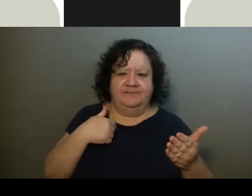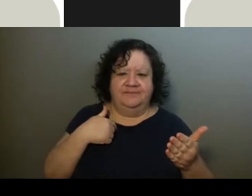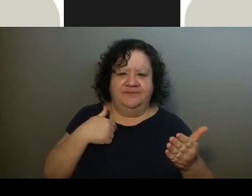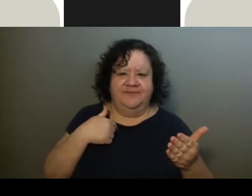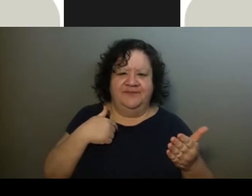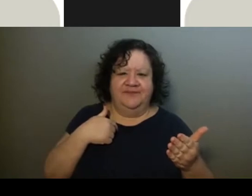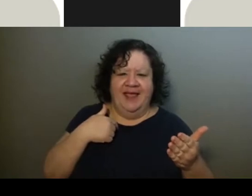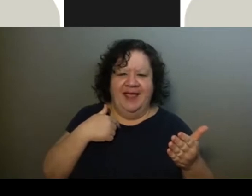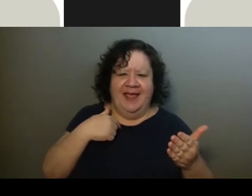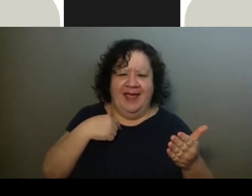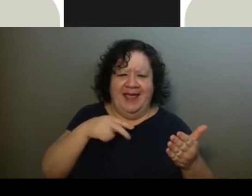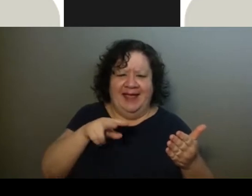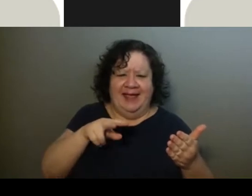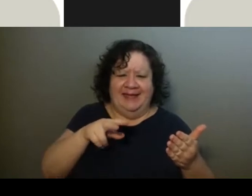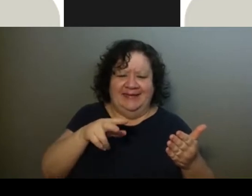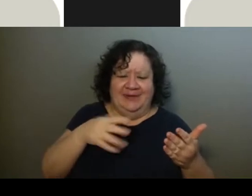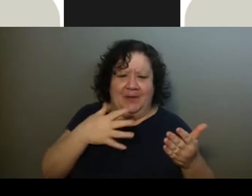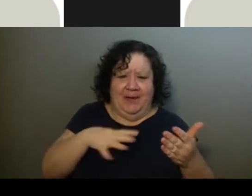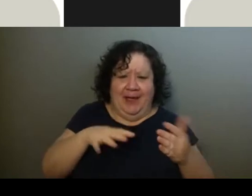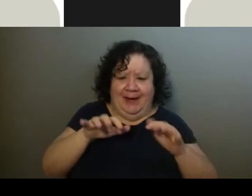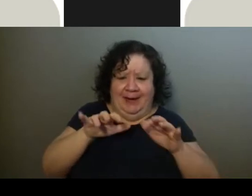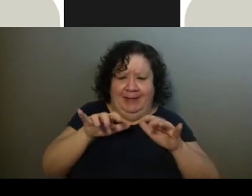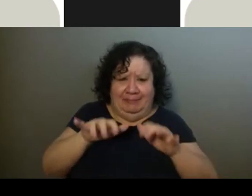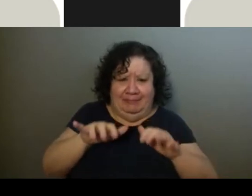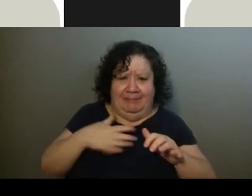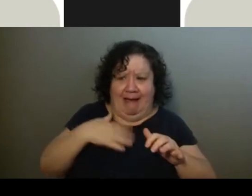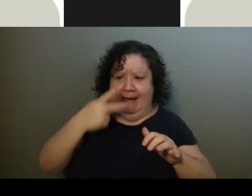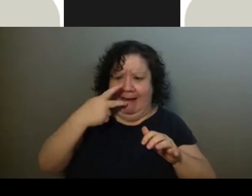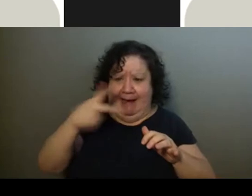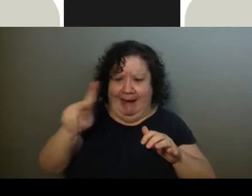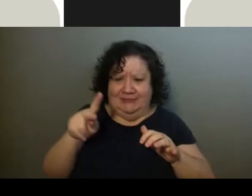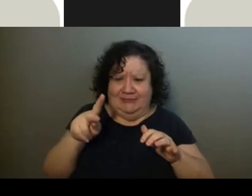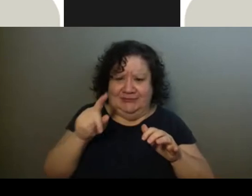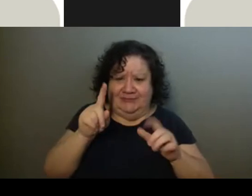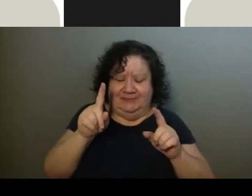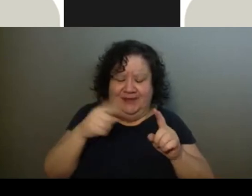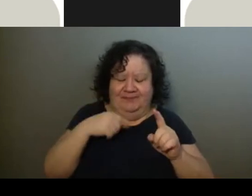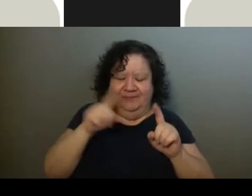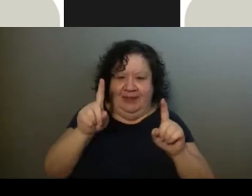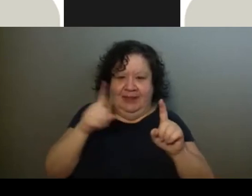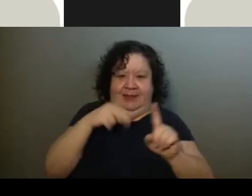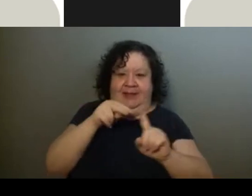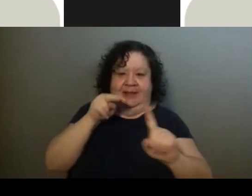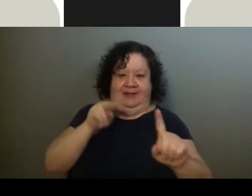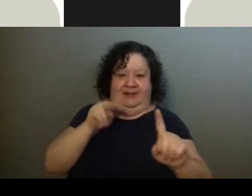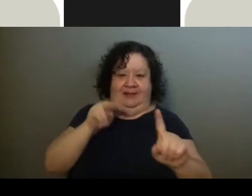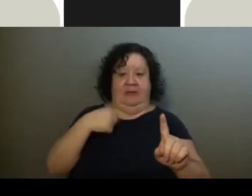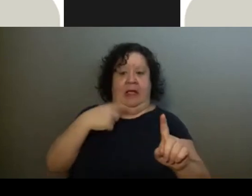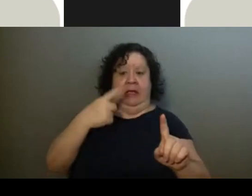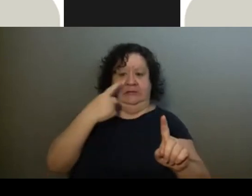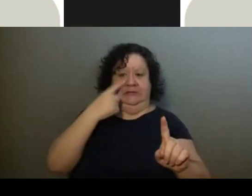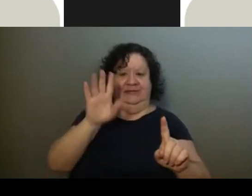also, which ask different types of questions, what we can do right now and how we should